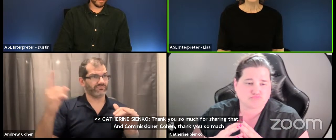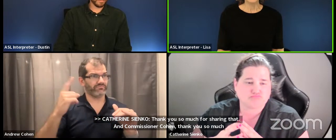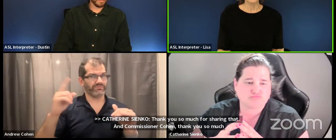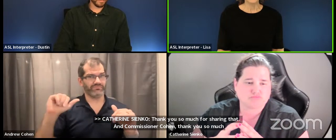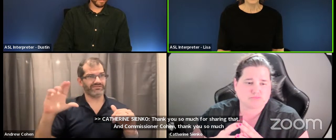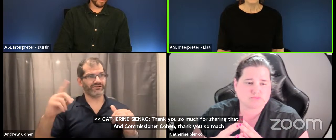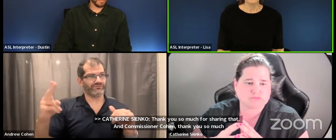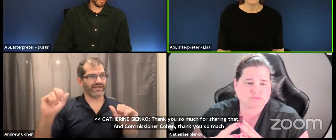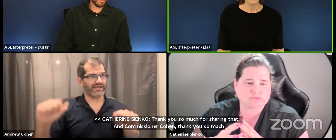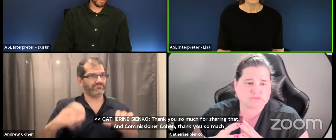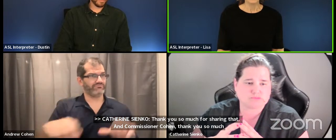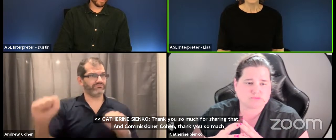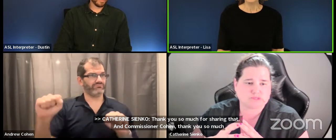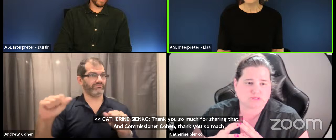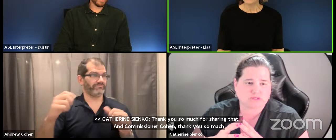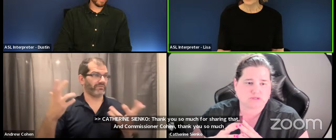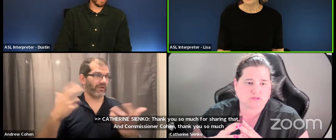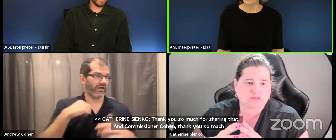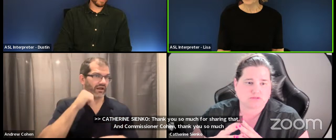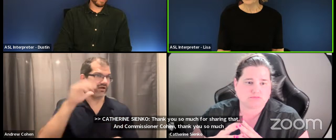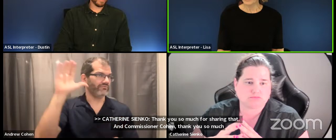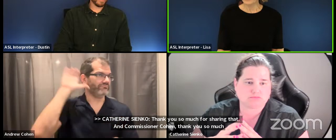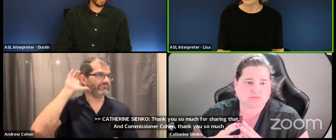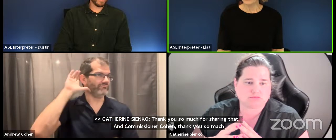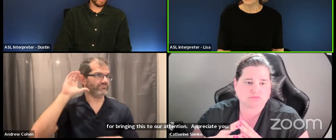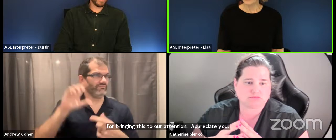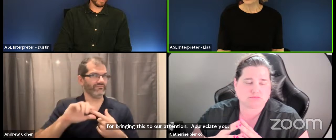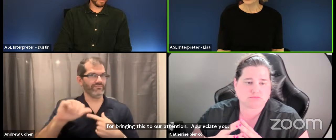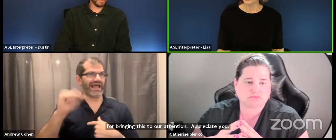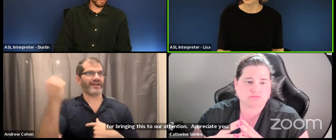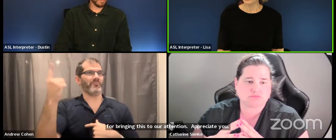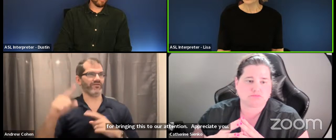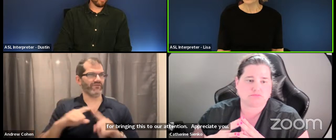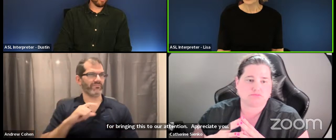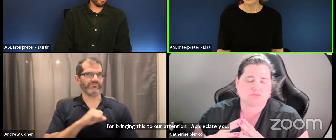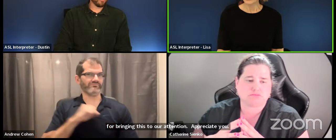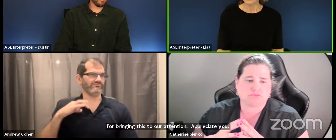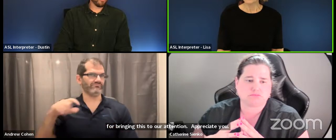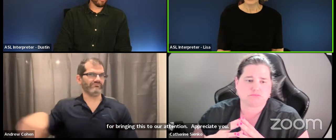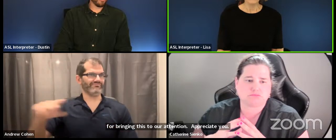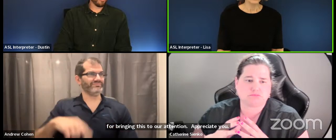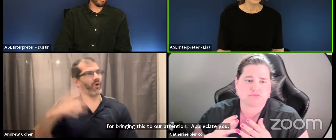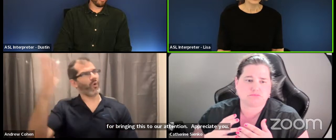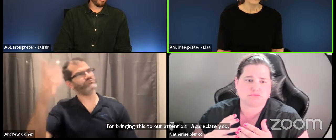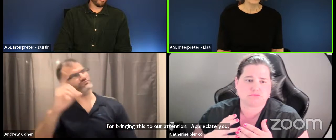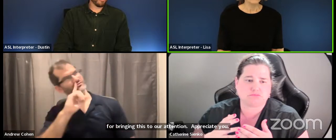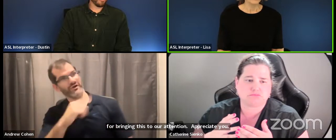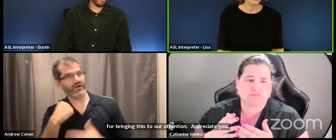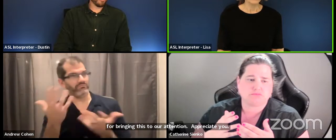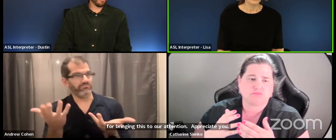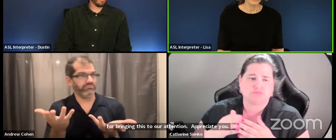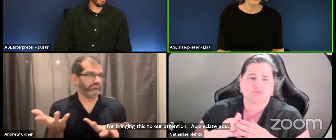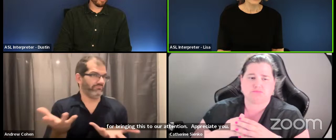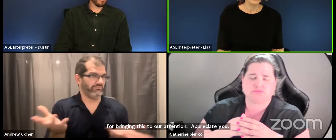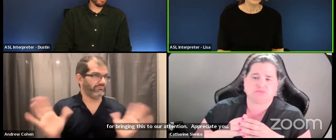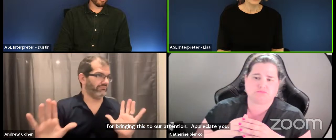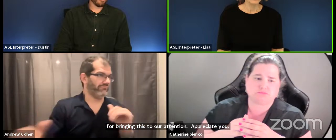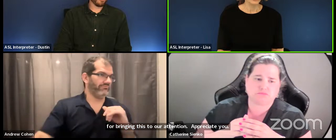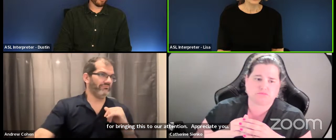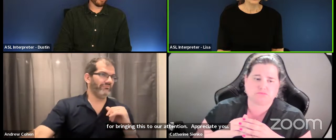Just to clarify, wondering if that's something that ACDHH can do. I haven't heard a comment from anyone